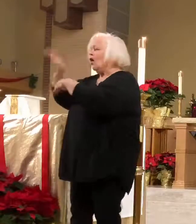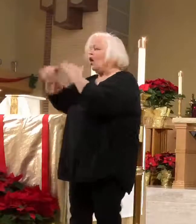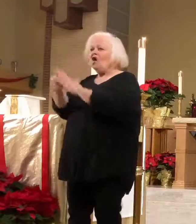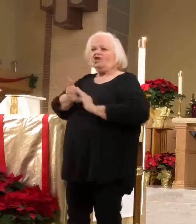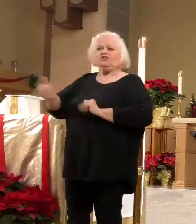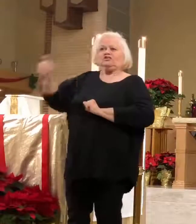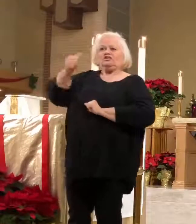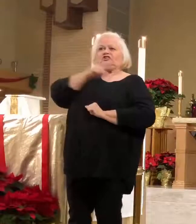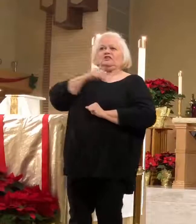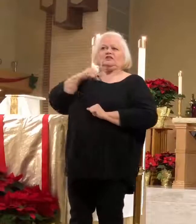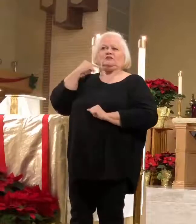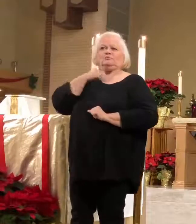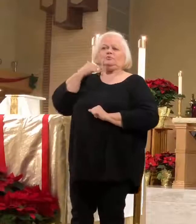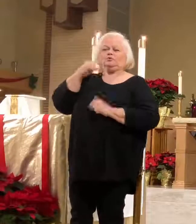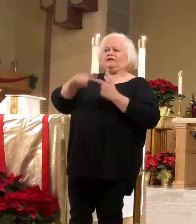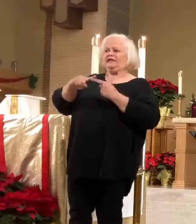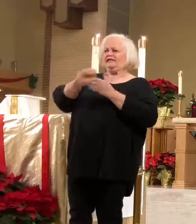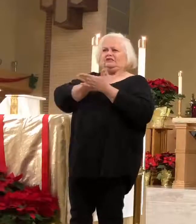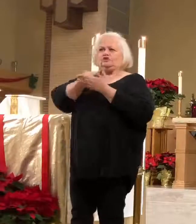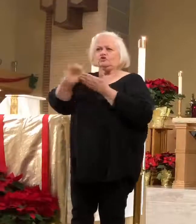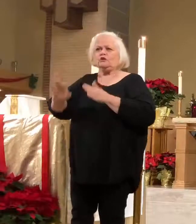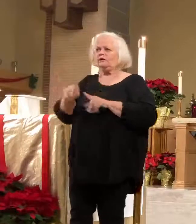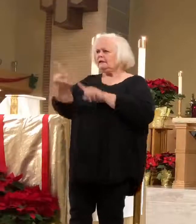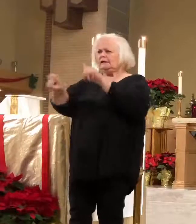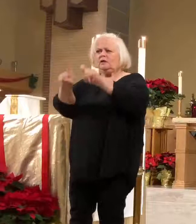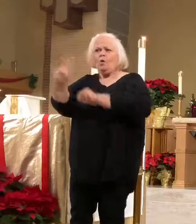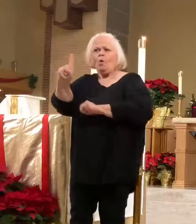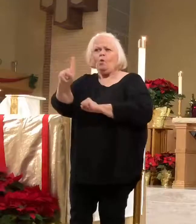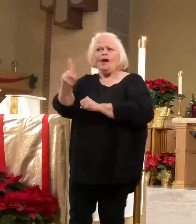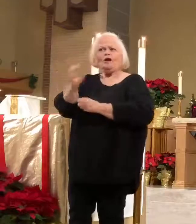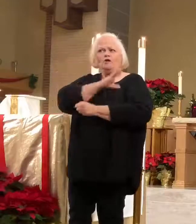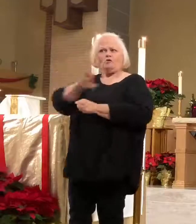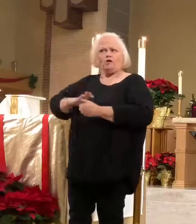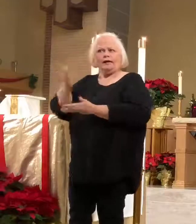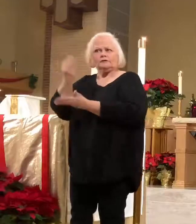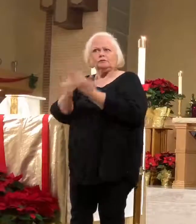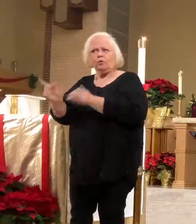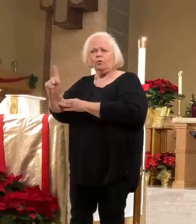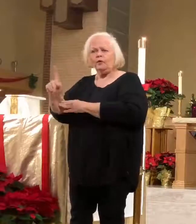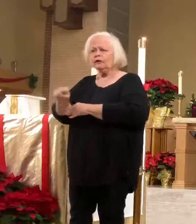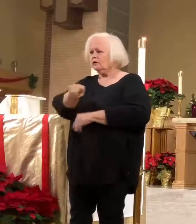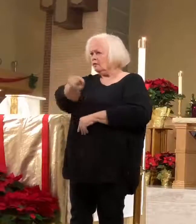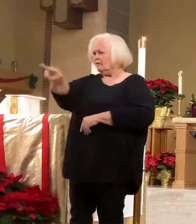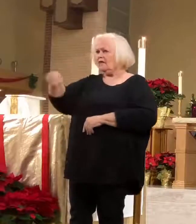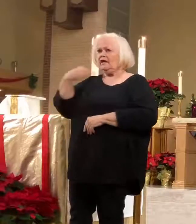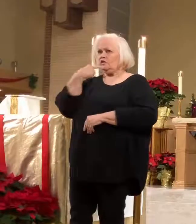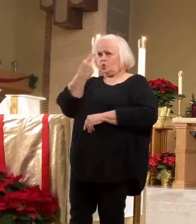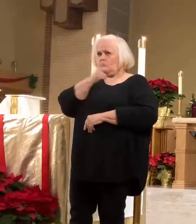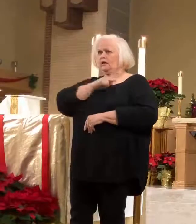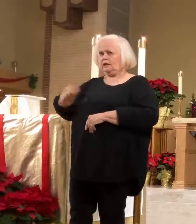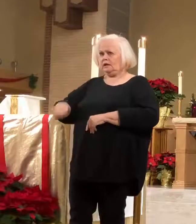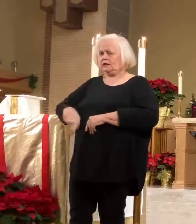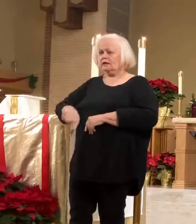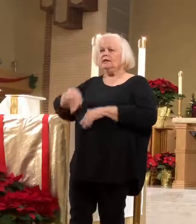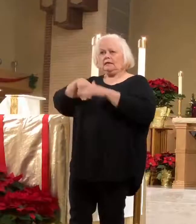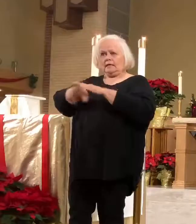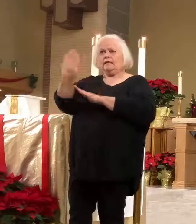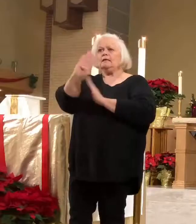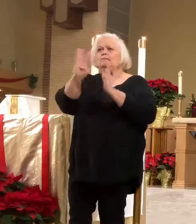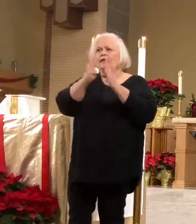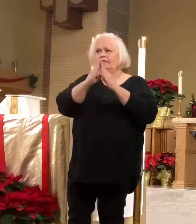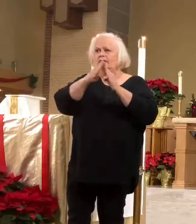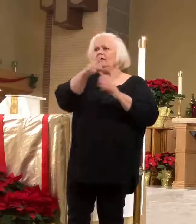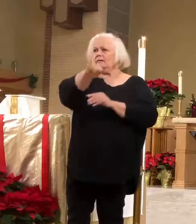of the people, he inquired of them where the Christ was to be born. They said to him, "In Bethlehem of